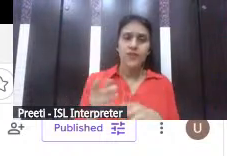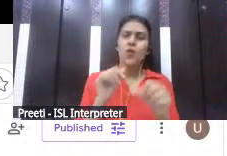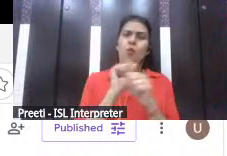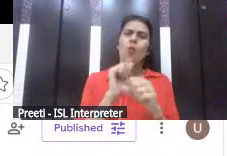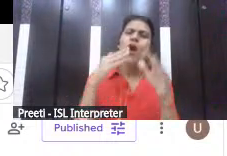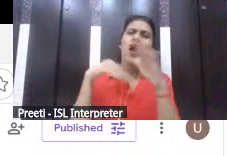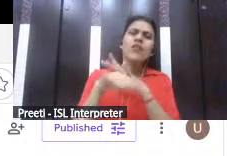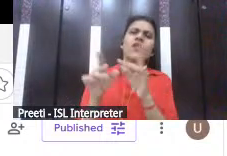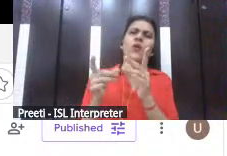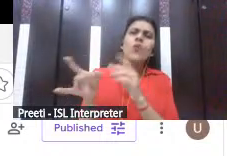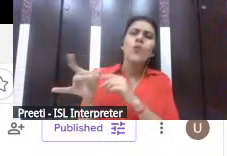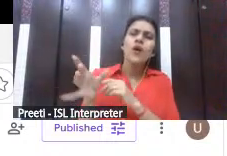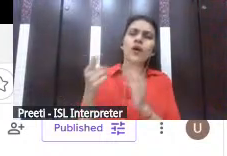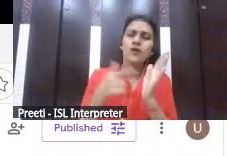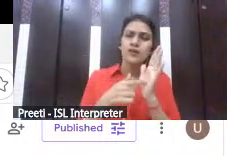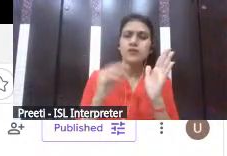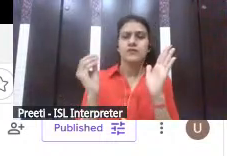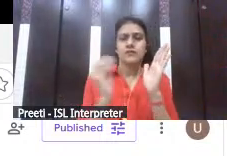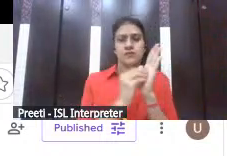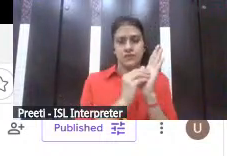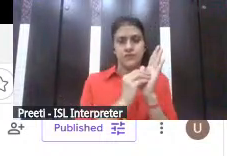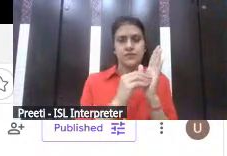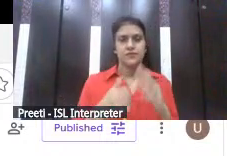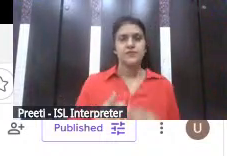type of organization that it is.